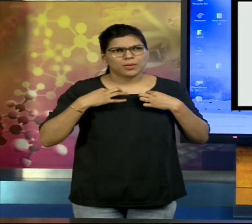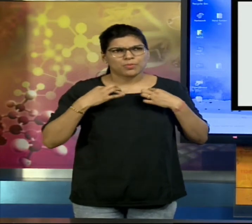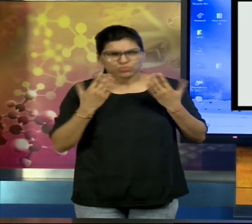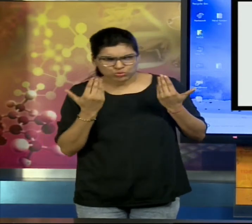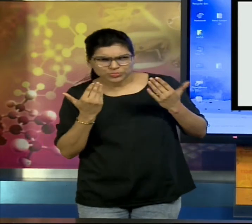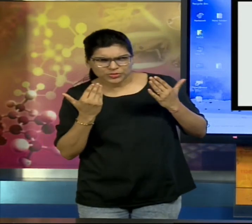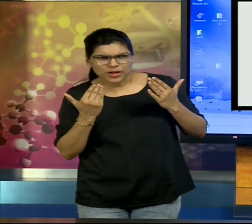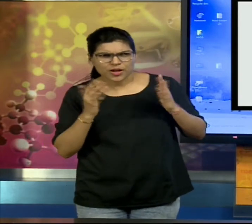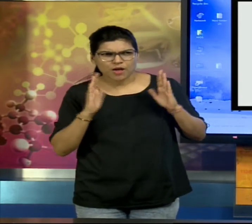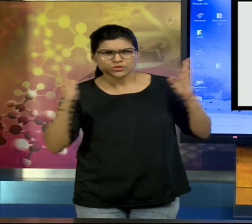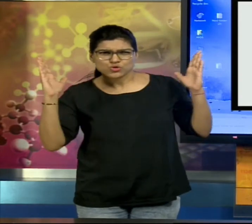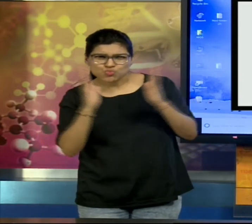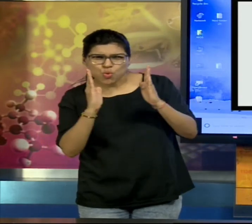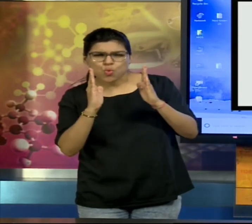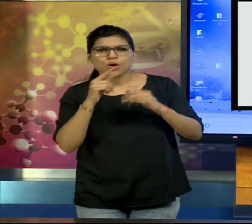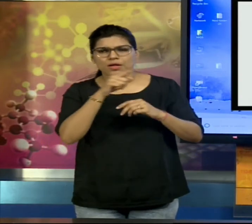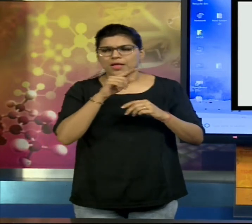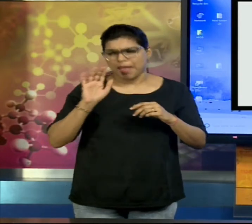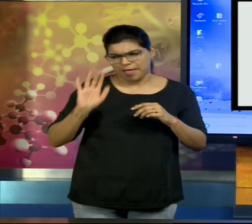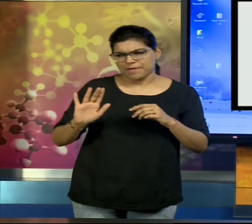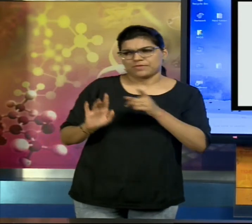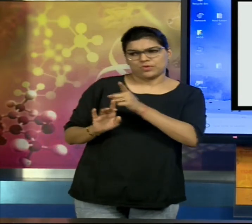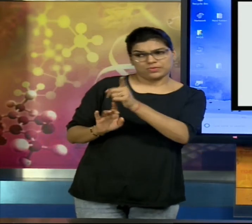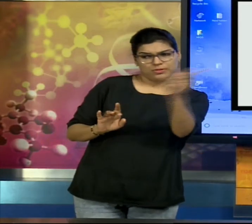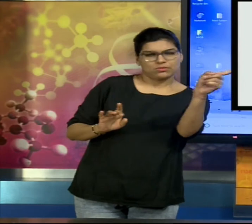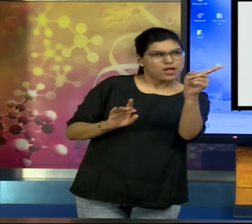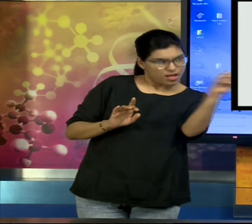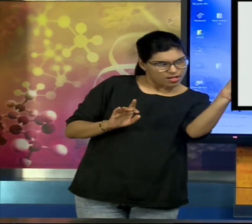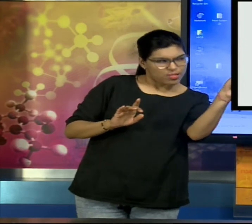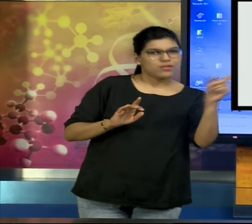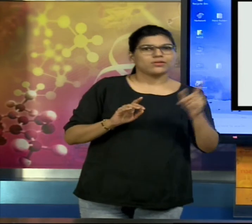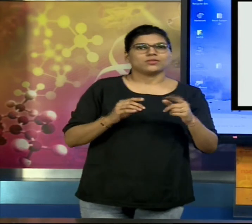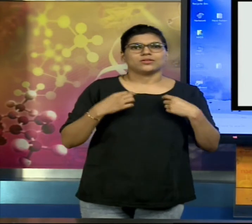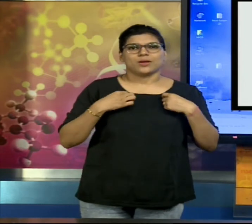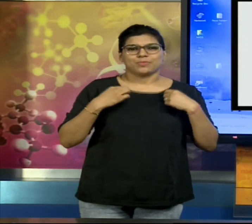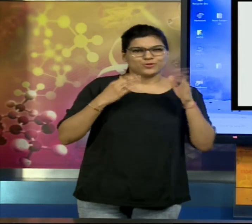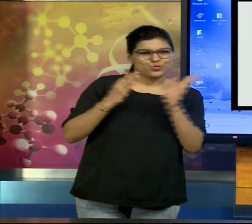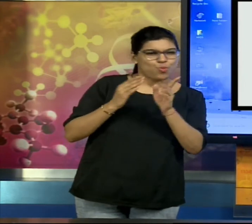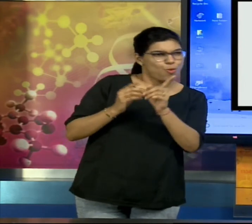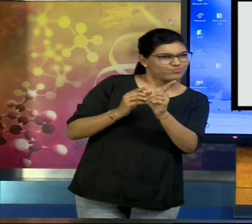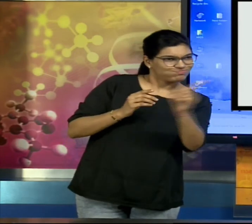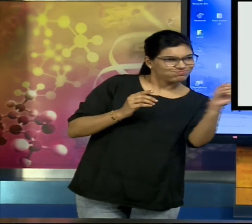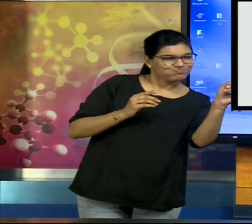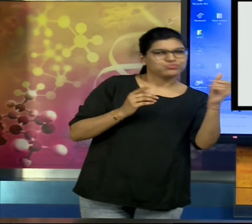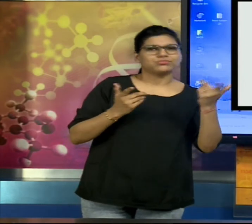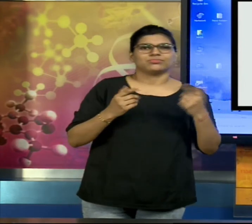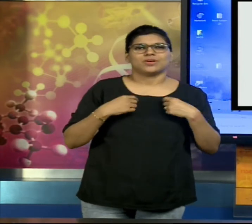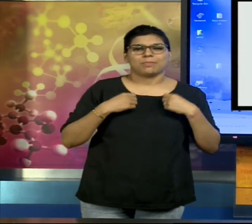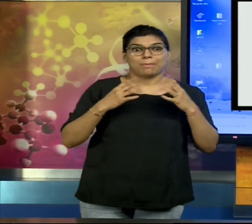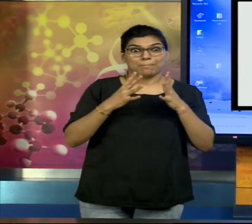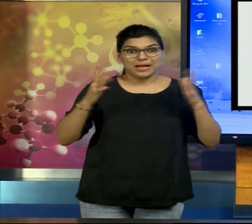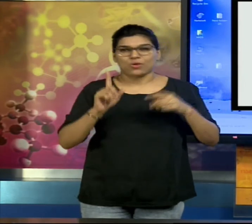to buy, and we give all the details about the size